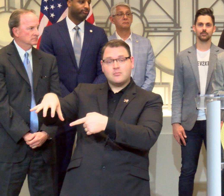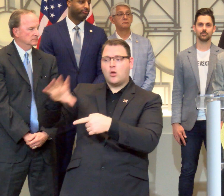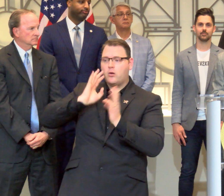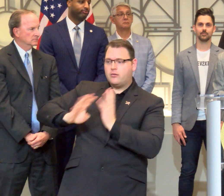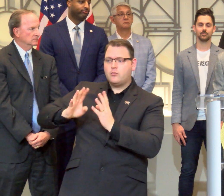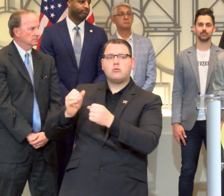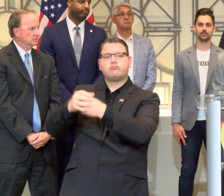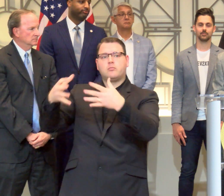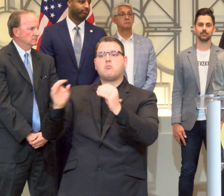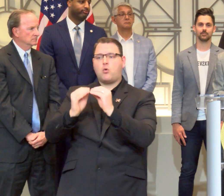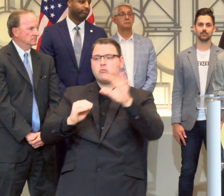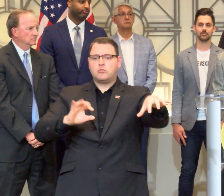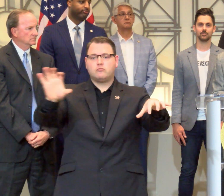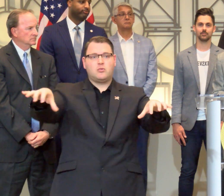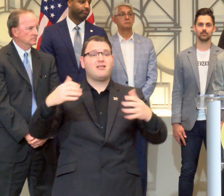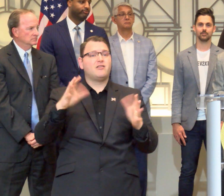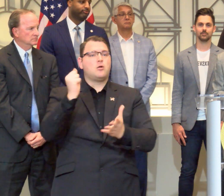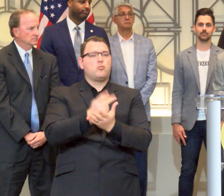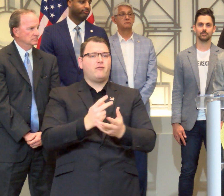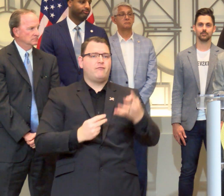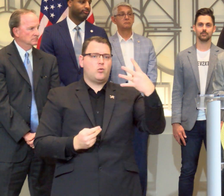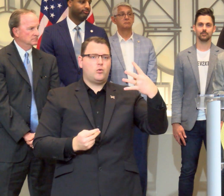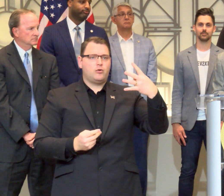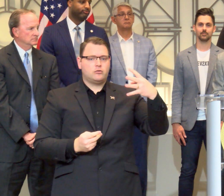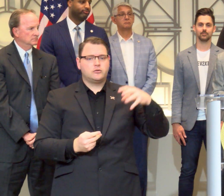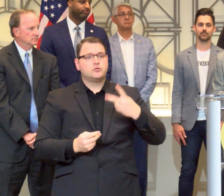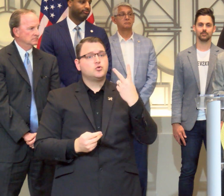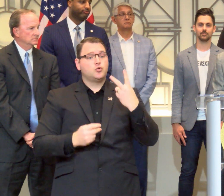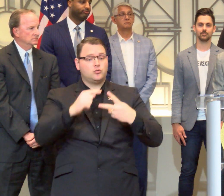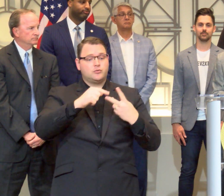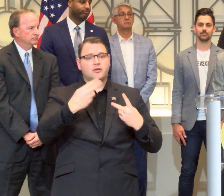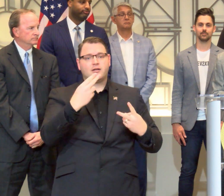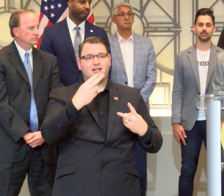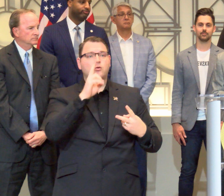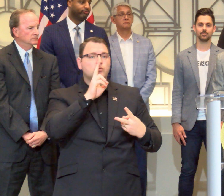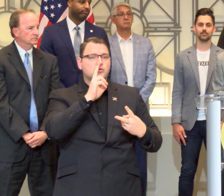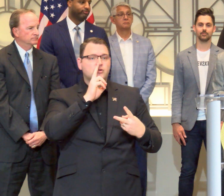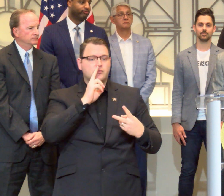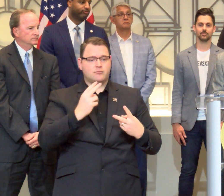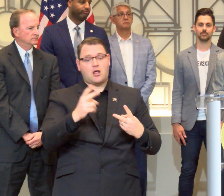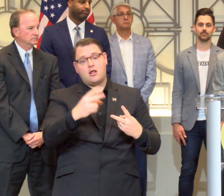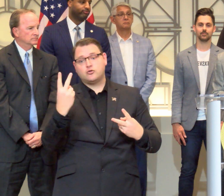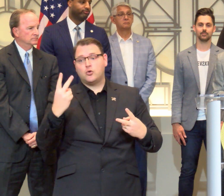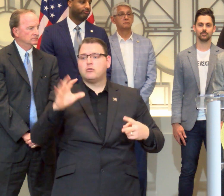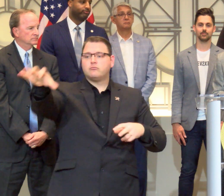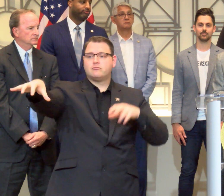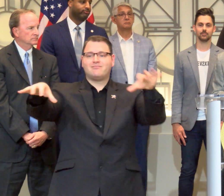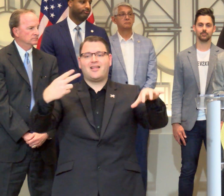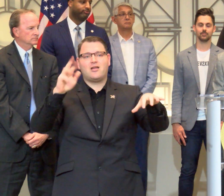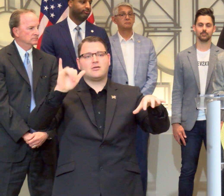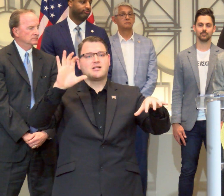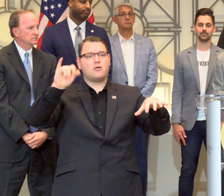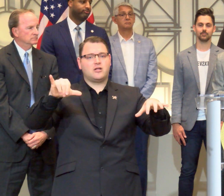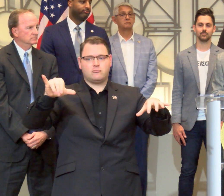4 sites in our region, 2 in Houston, 2 in Harris County, but we will be setting up or standing up the